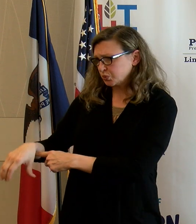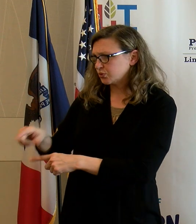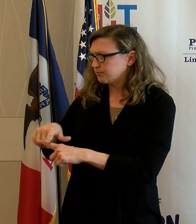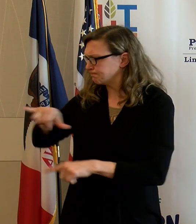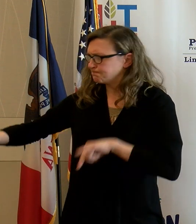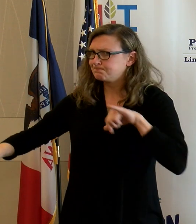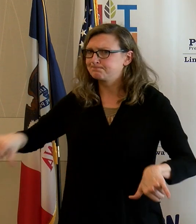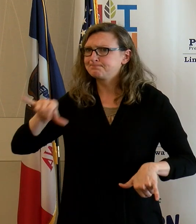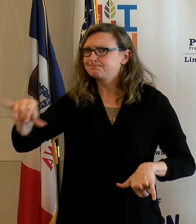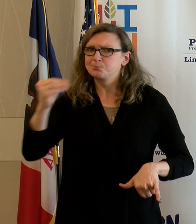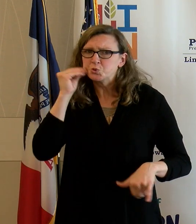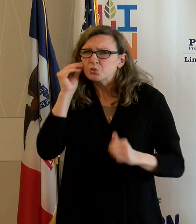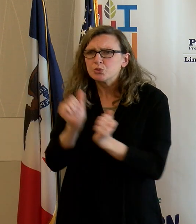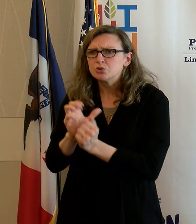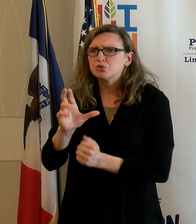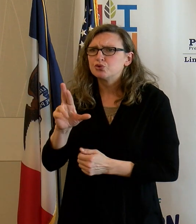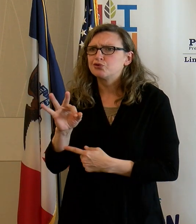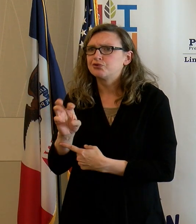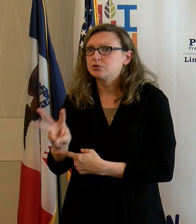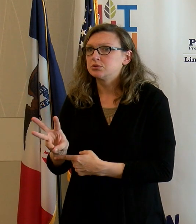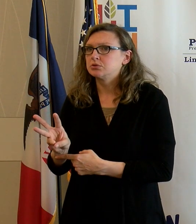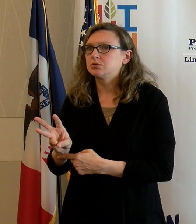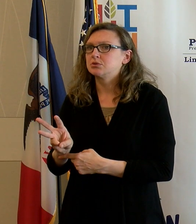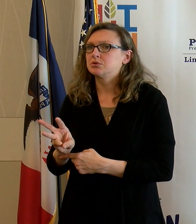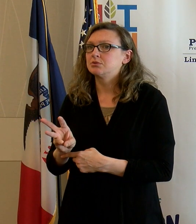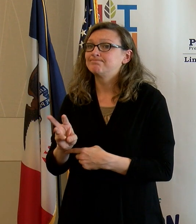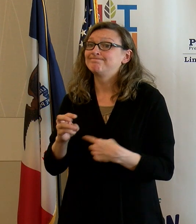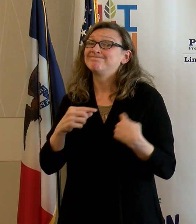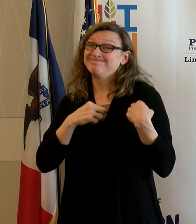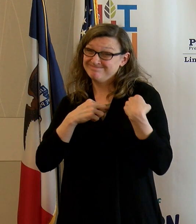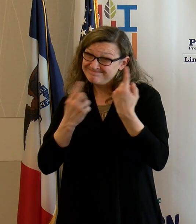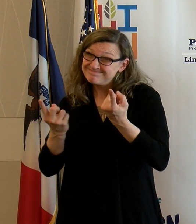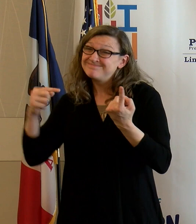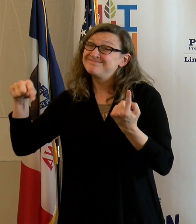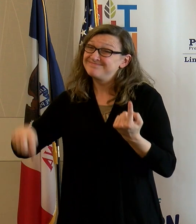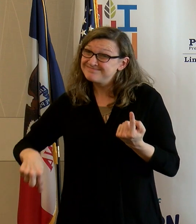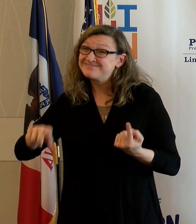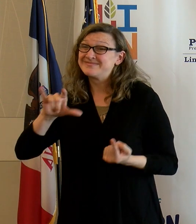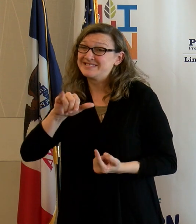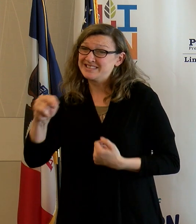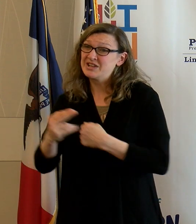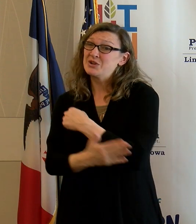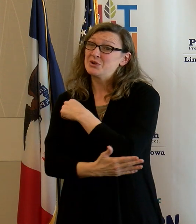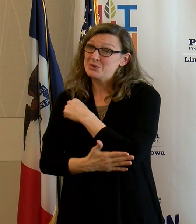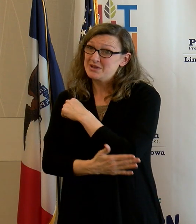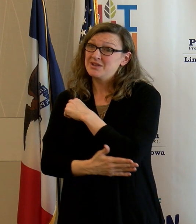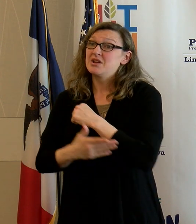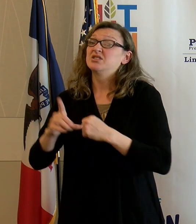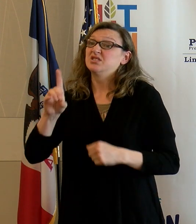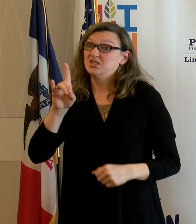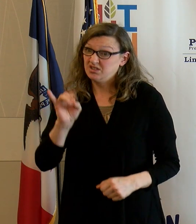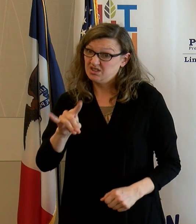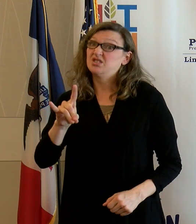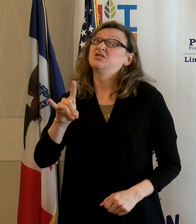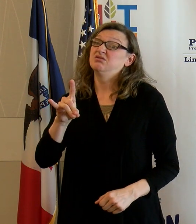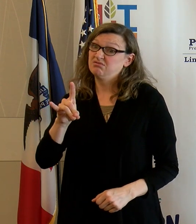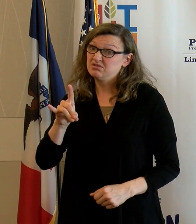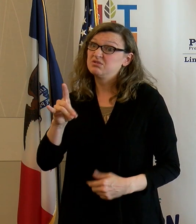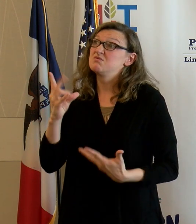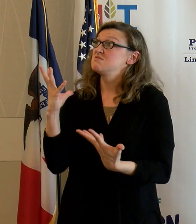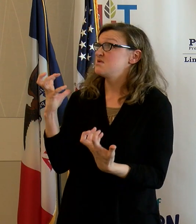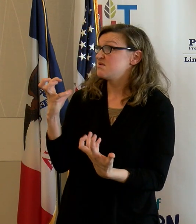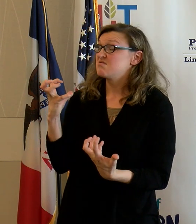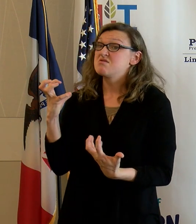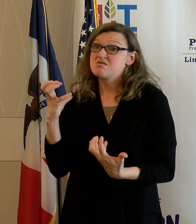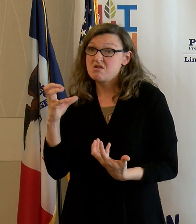beginning that it is the position of the Linn County government that we would issue such an order now if we have the legal authority delegated